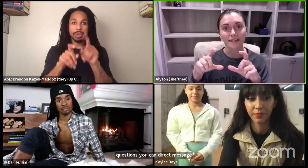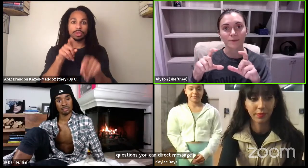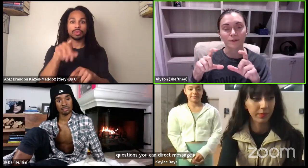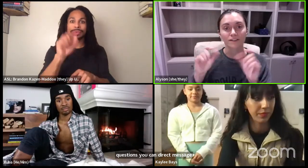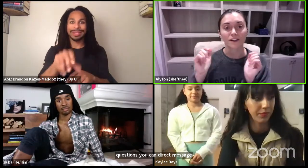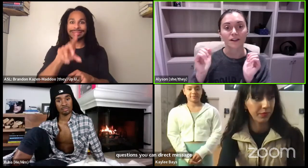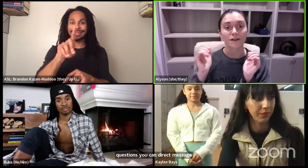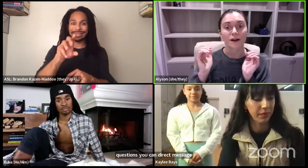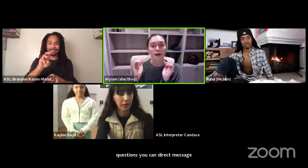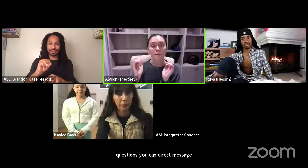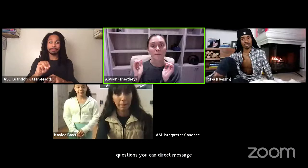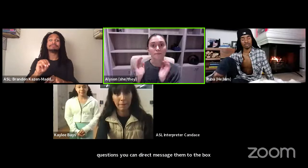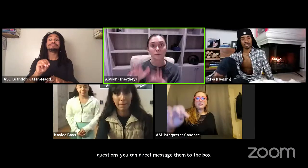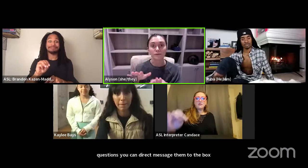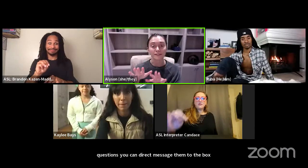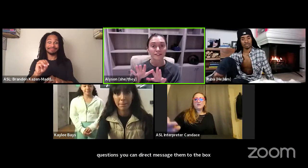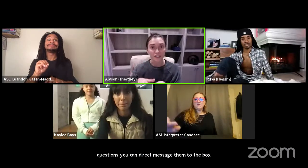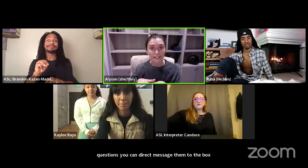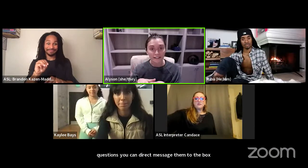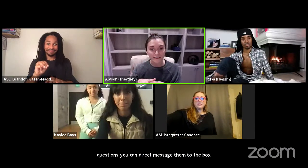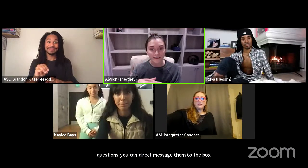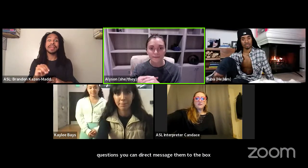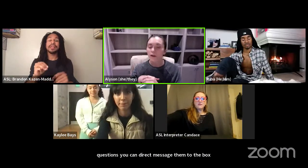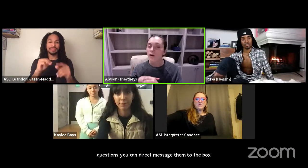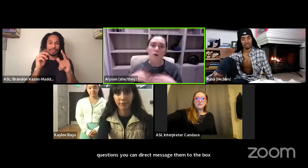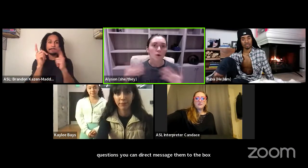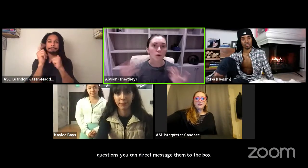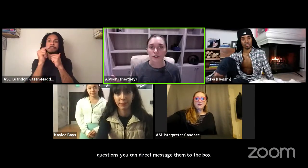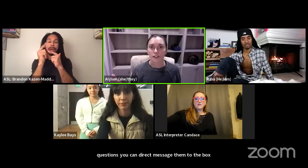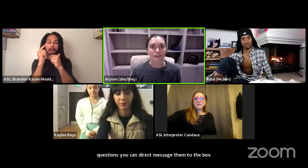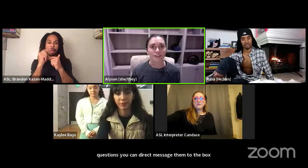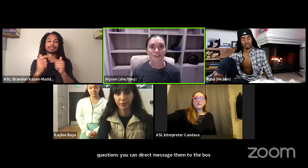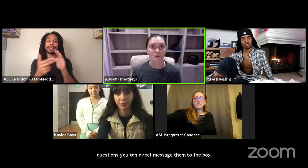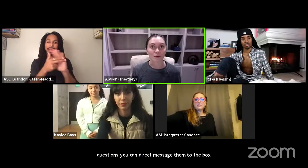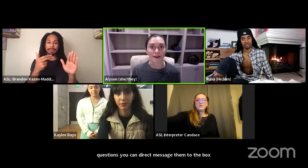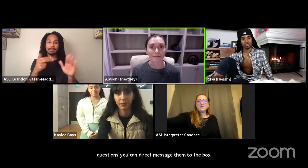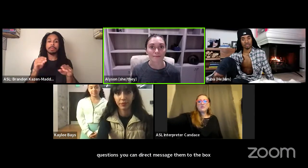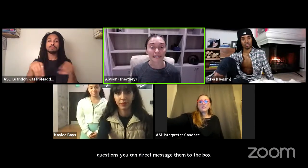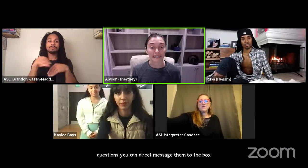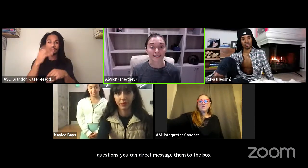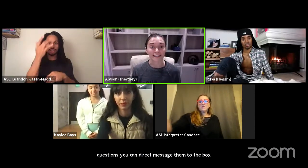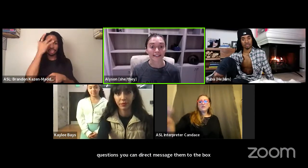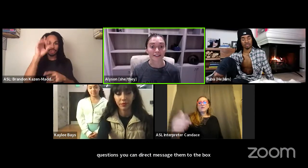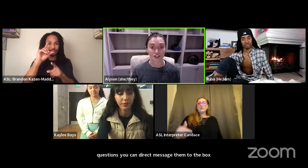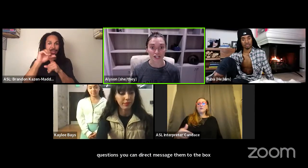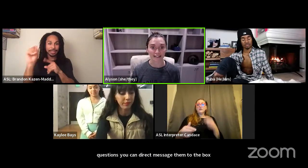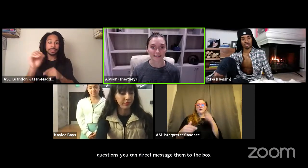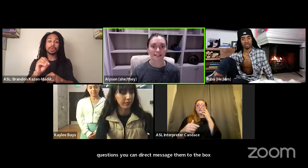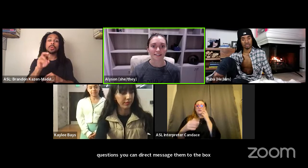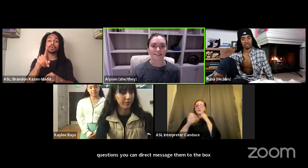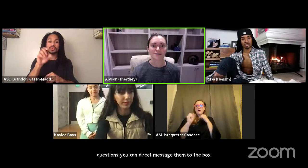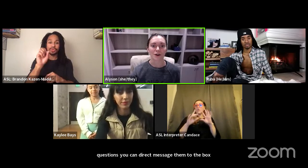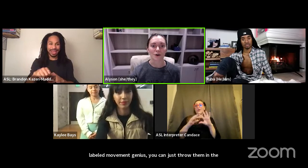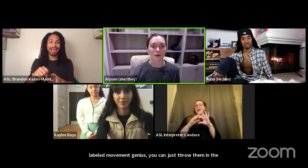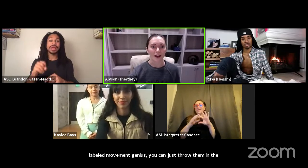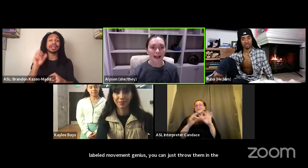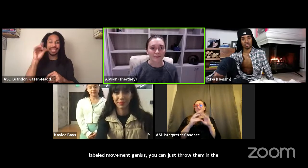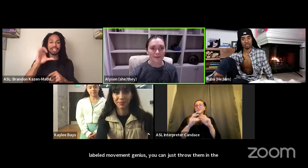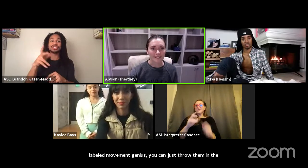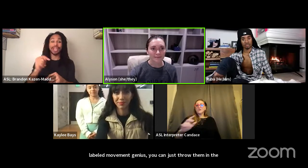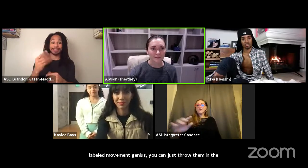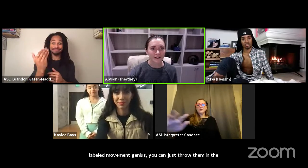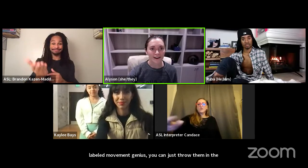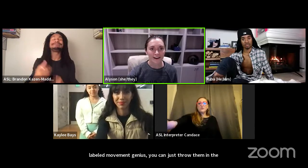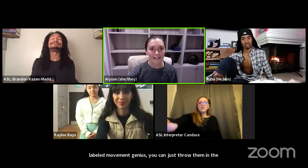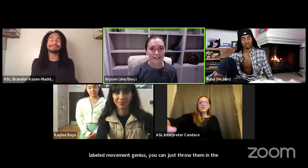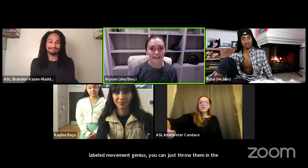box labeled Movement Genius, or you can just throw them in the chat. So I'm